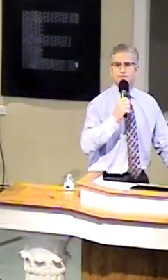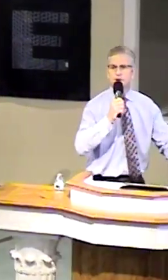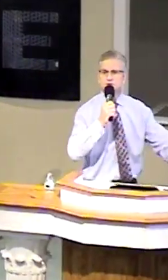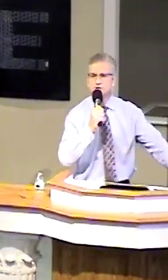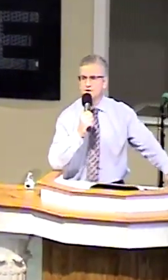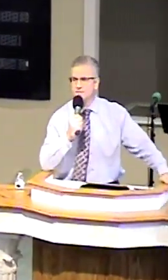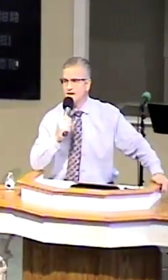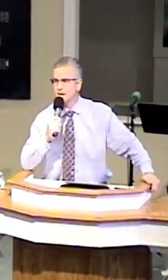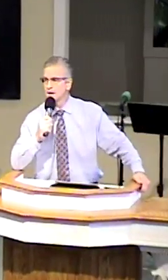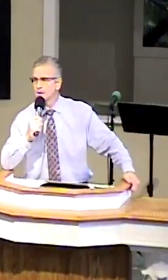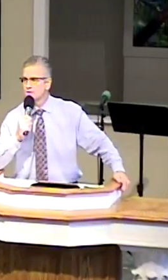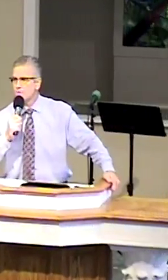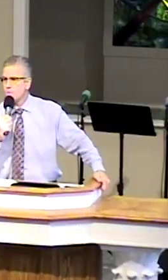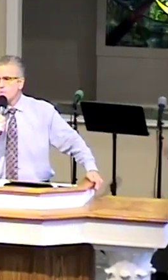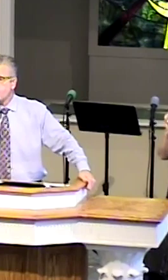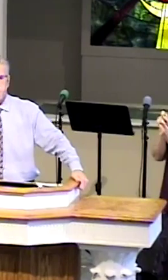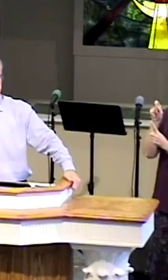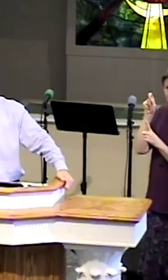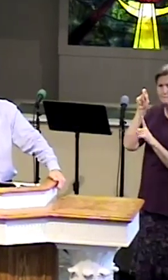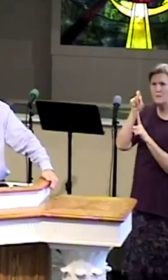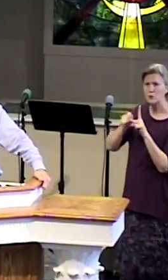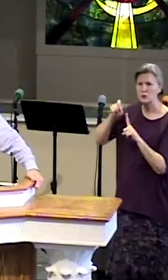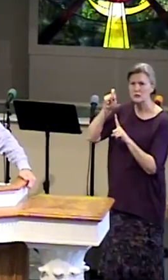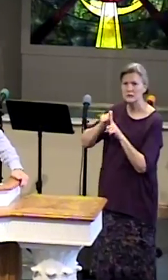Saul, you're persecuting me.